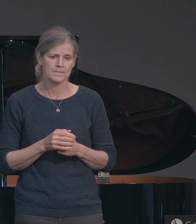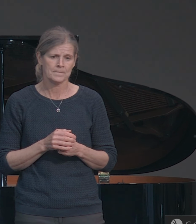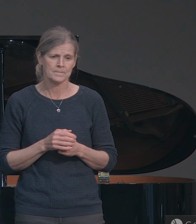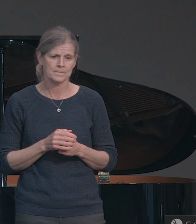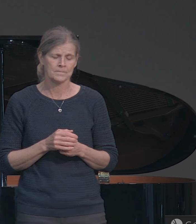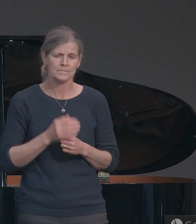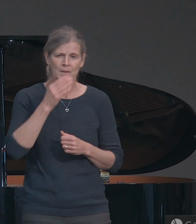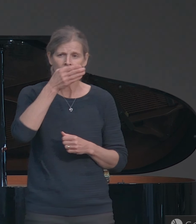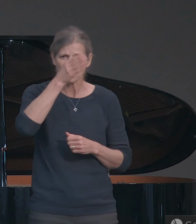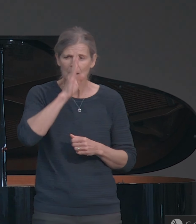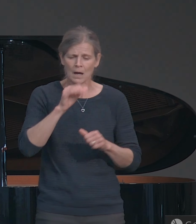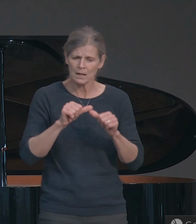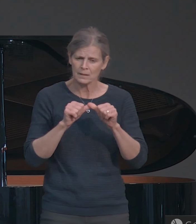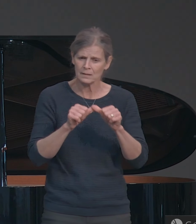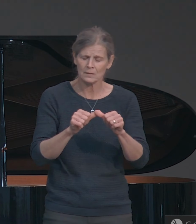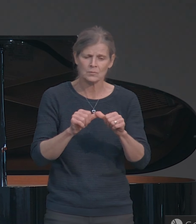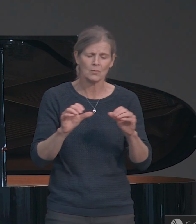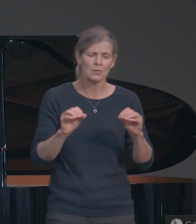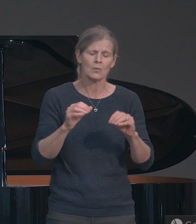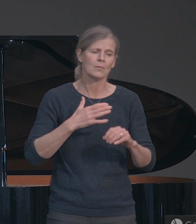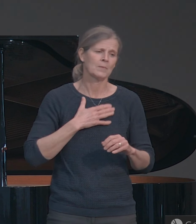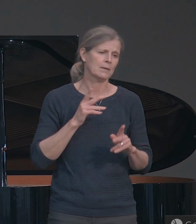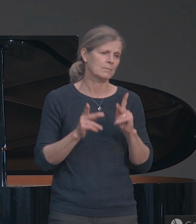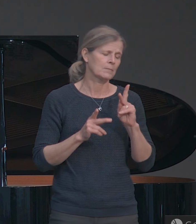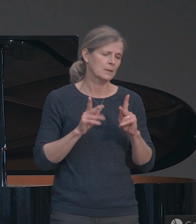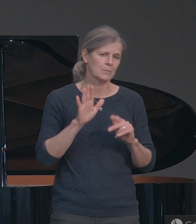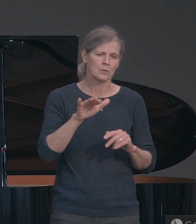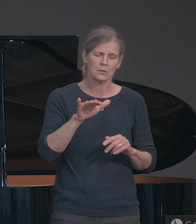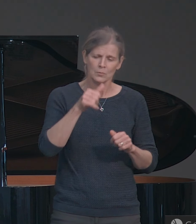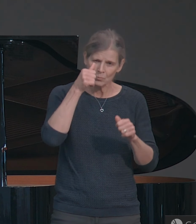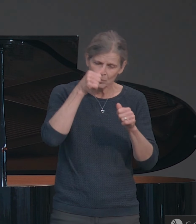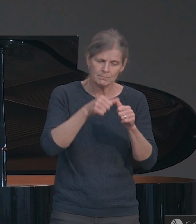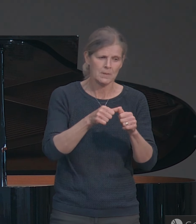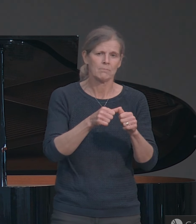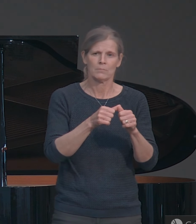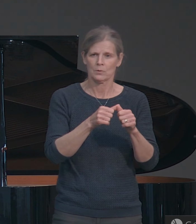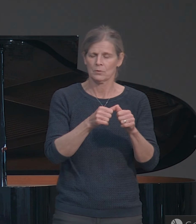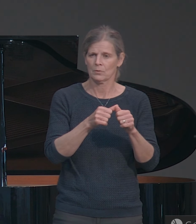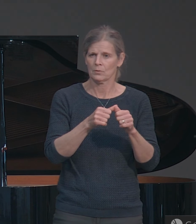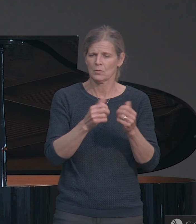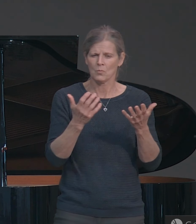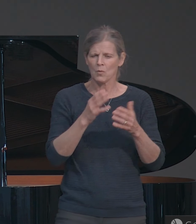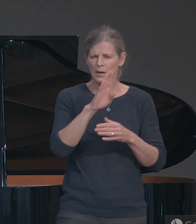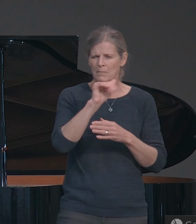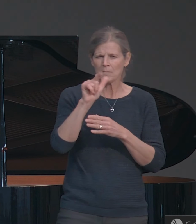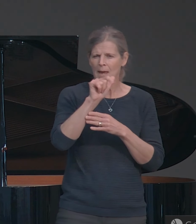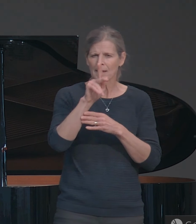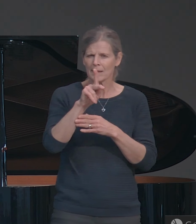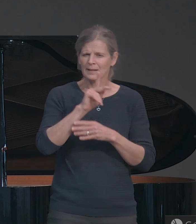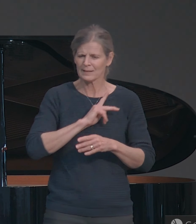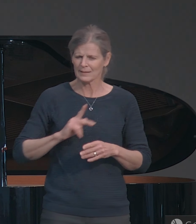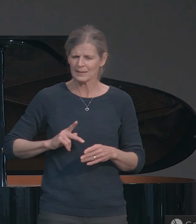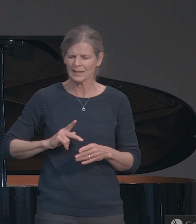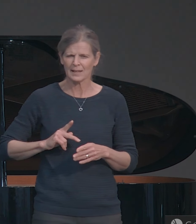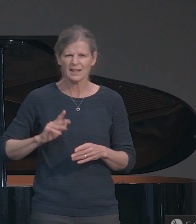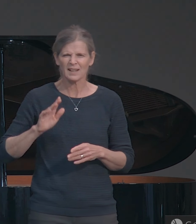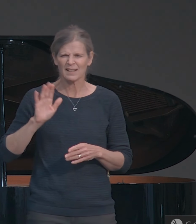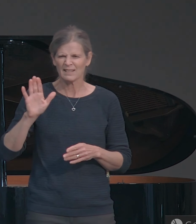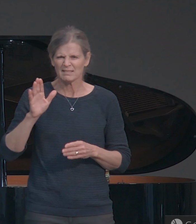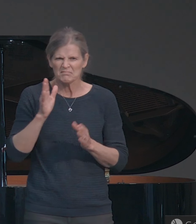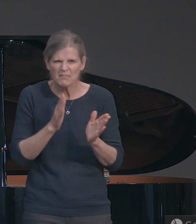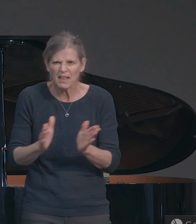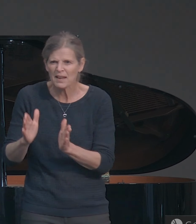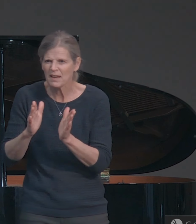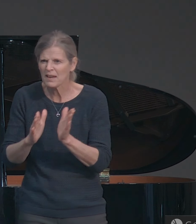God continues, oh, my people, remember what Balak, king of Moab, devised and